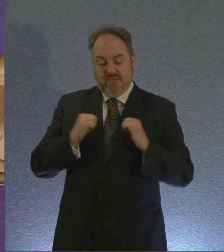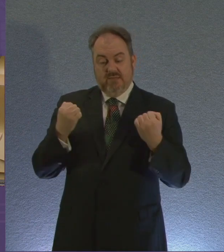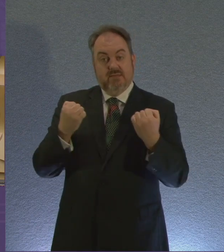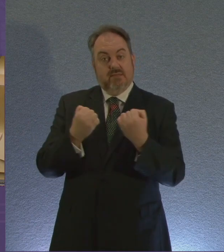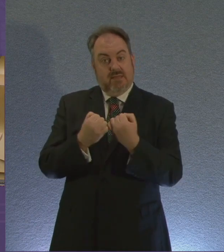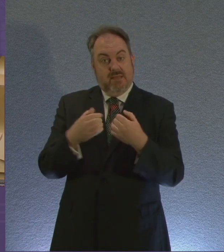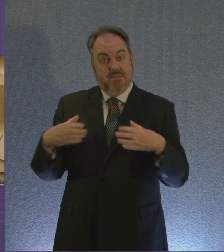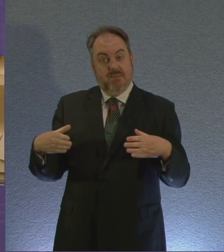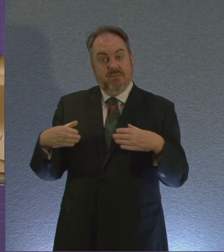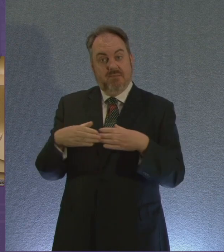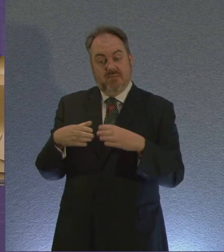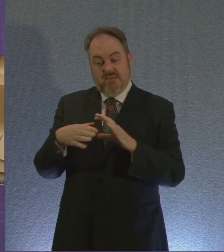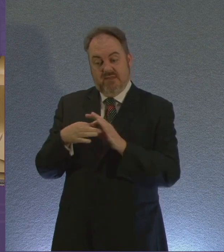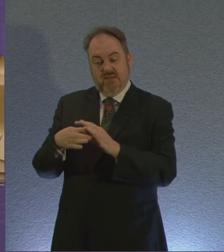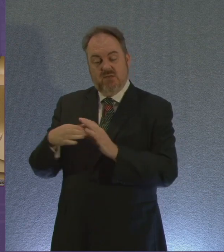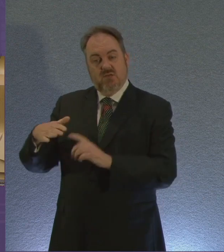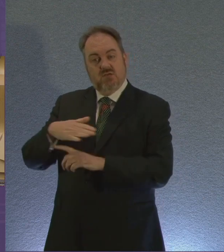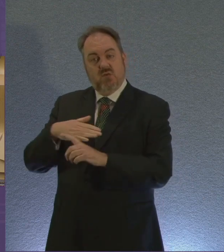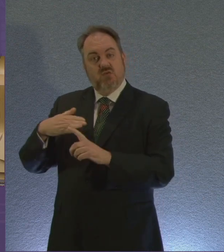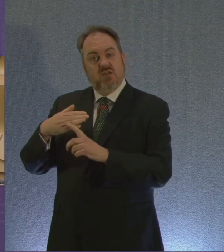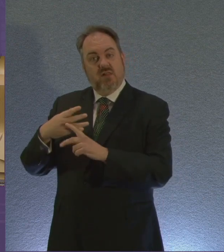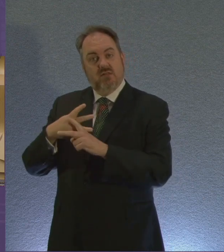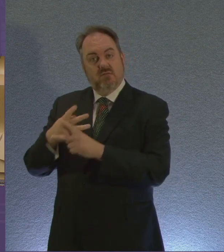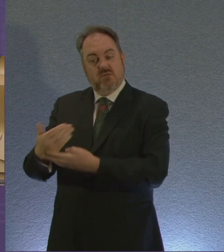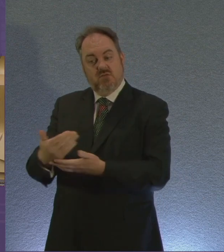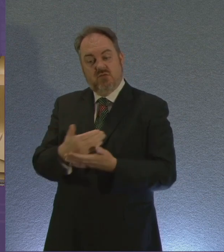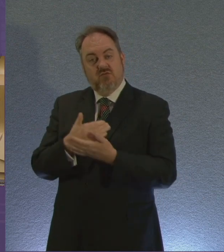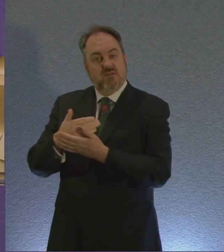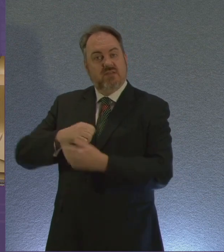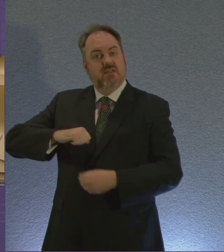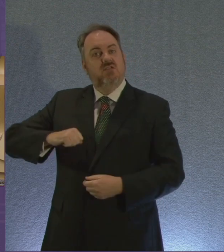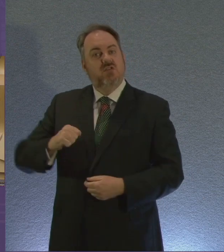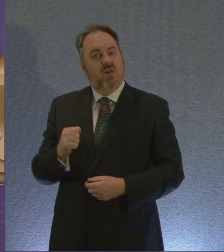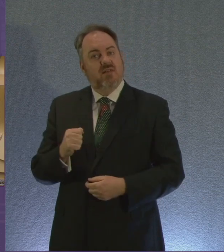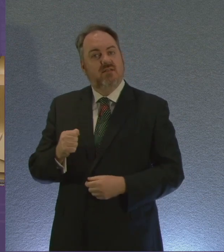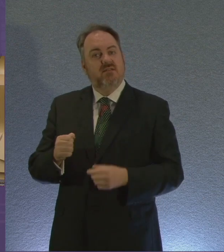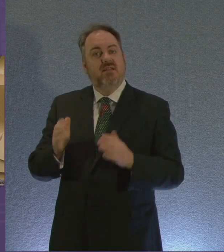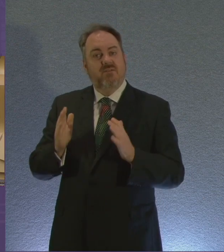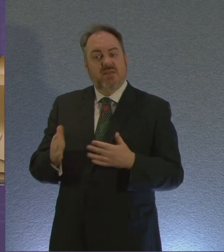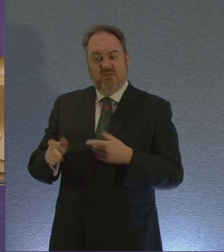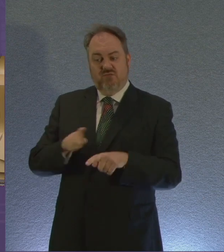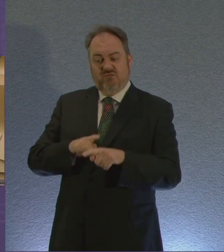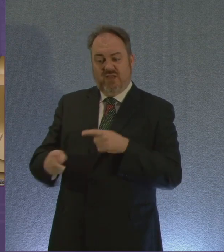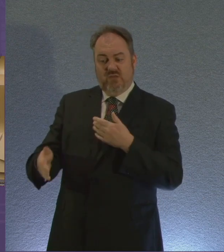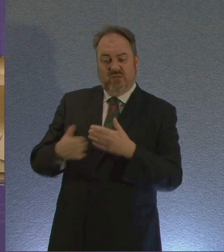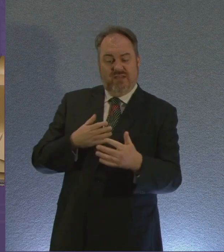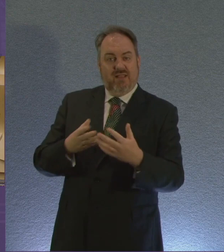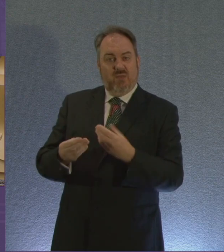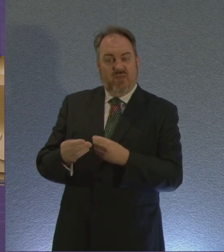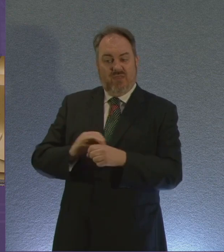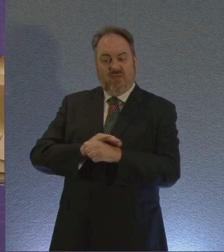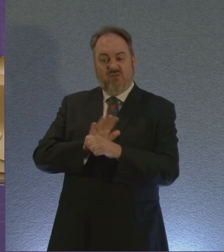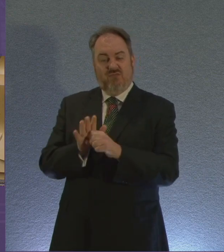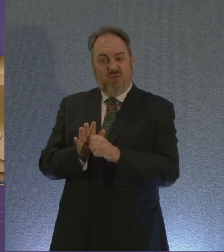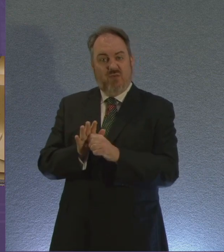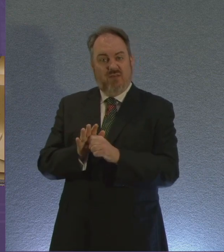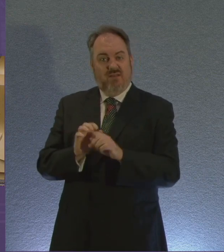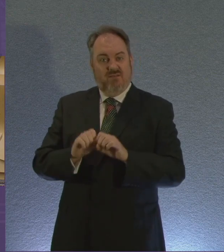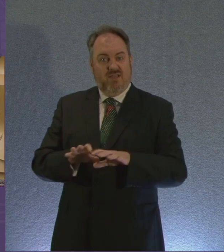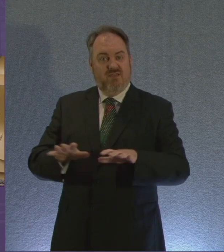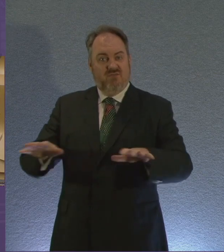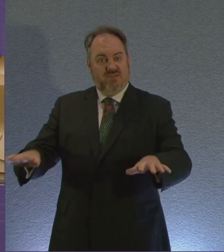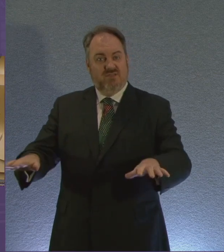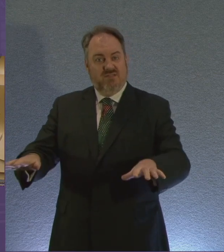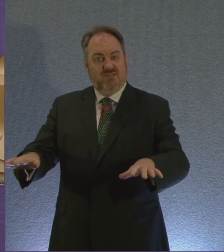in Social Security Scotland have been working hard to respond to the impact of COVID-19. Plans were activated quickly to protect the well-being